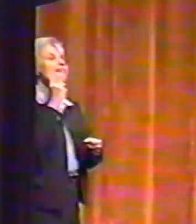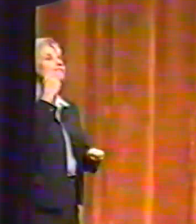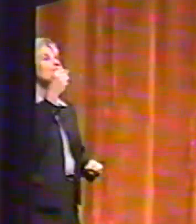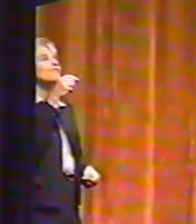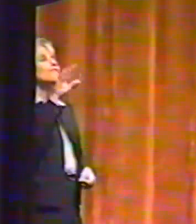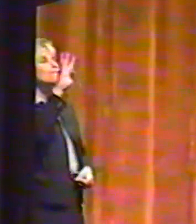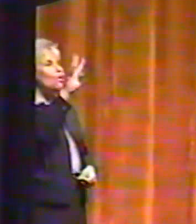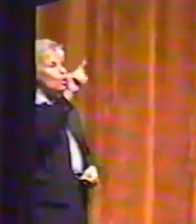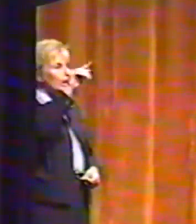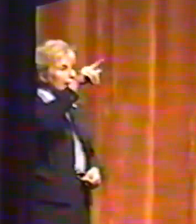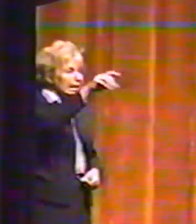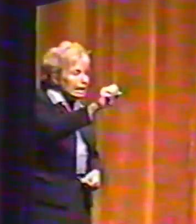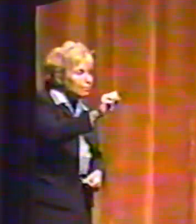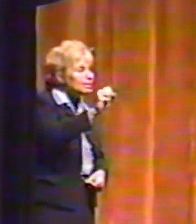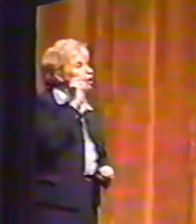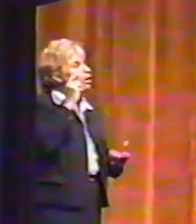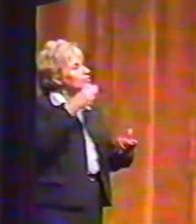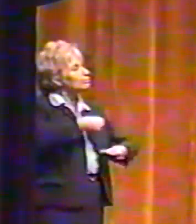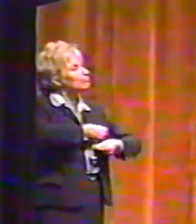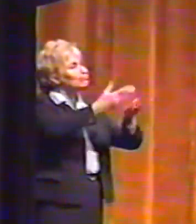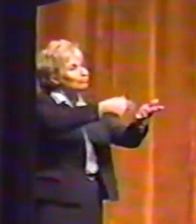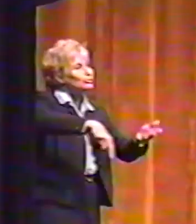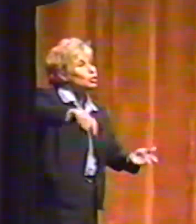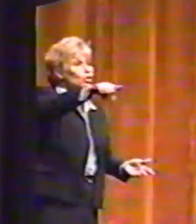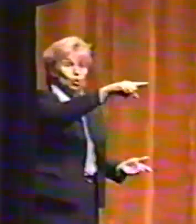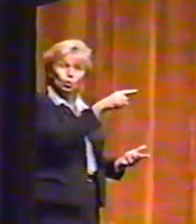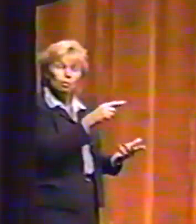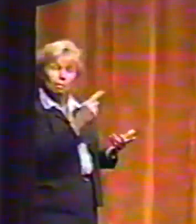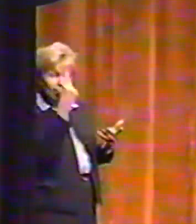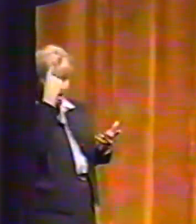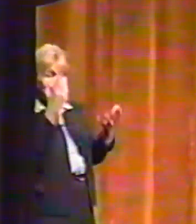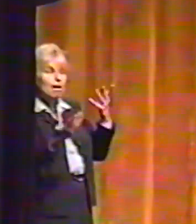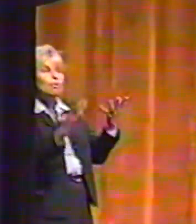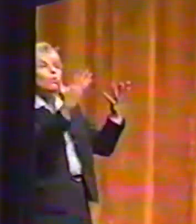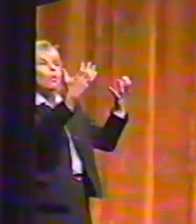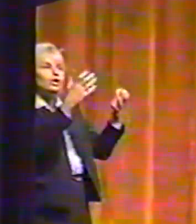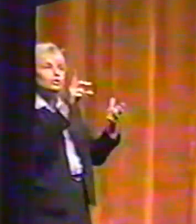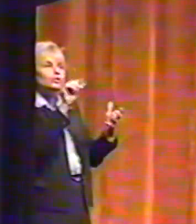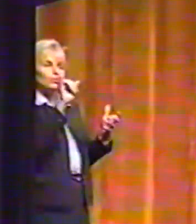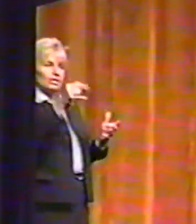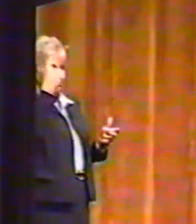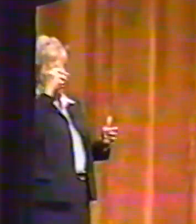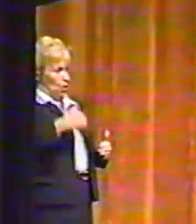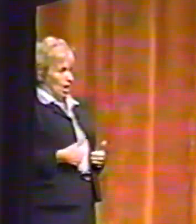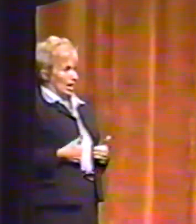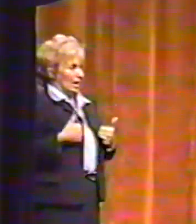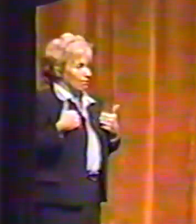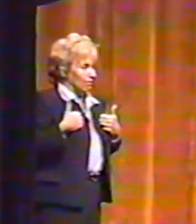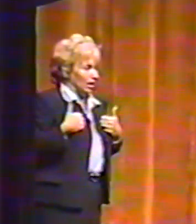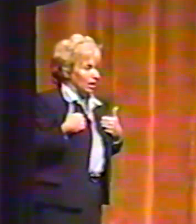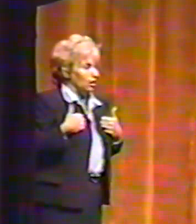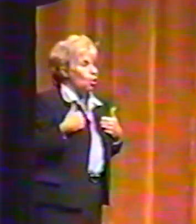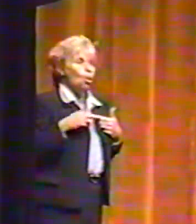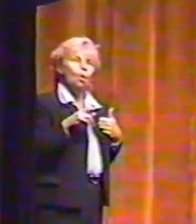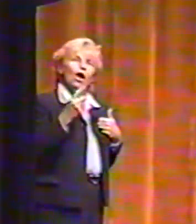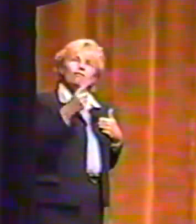there who is aspiring to do this for a living, or has ever thought about perhaps trying to make a